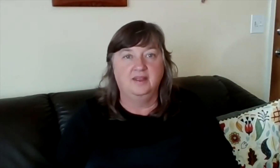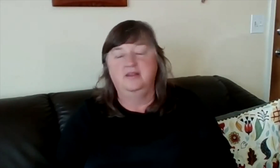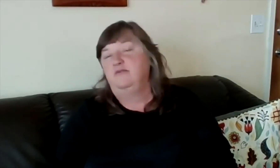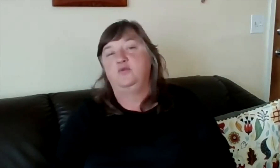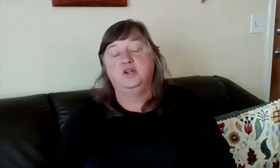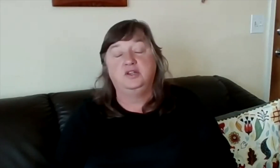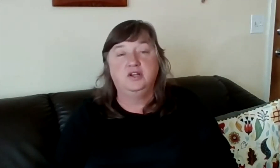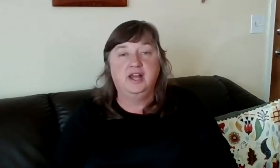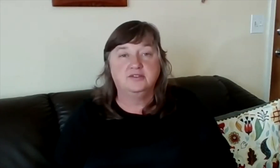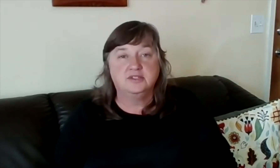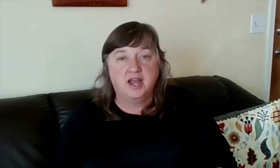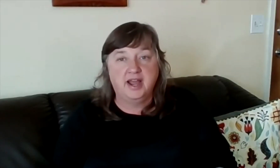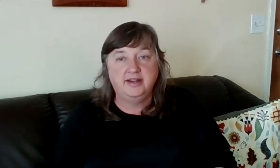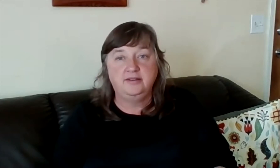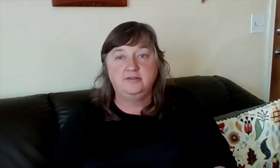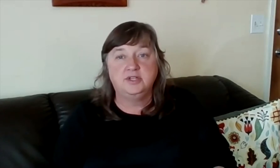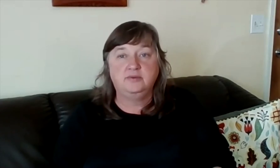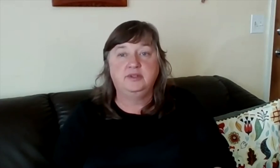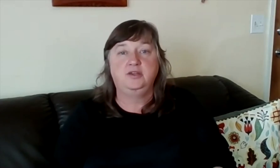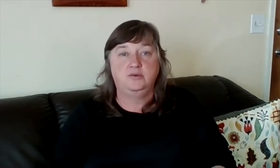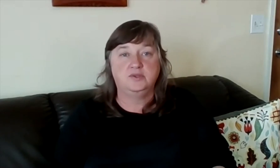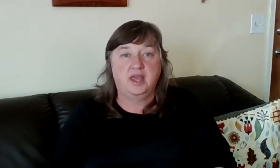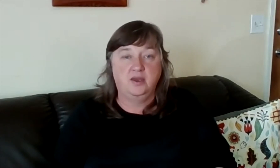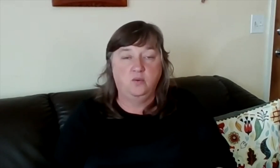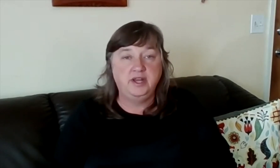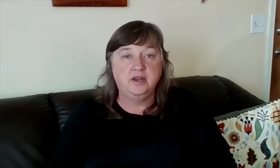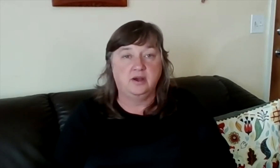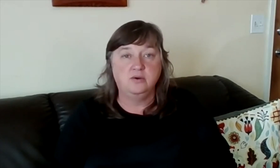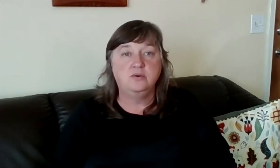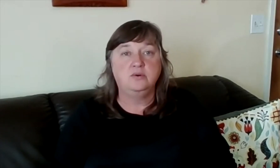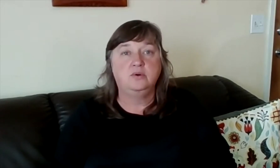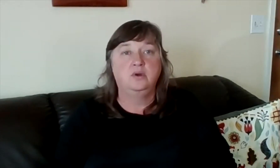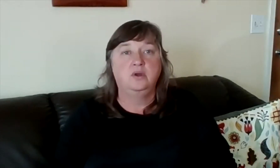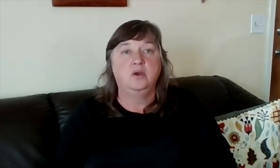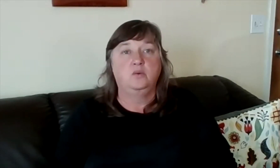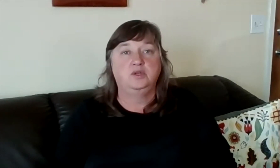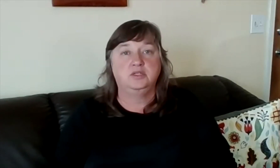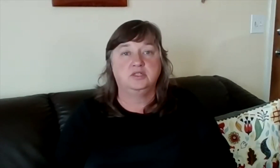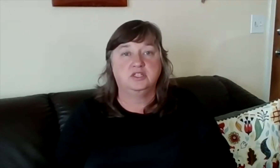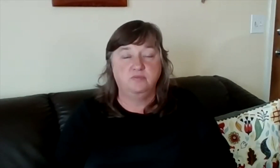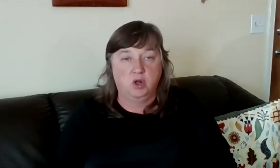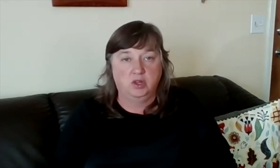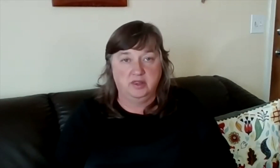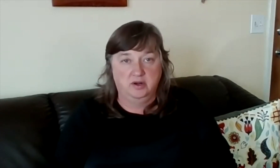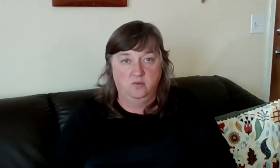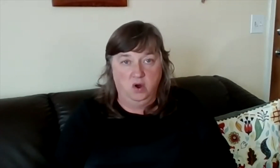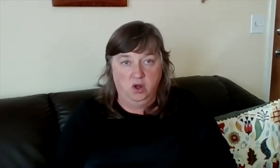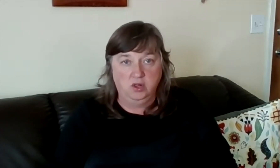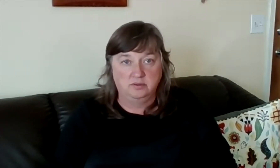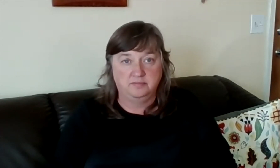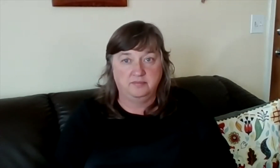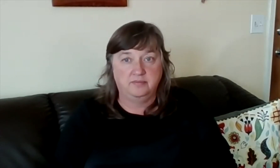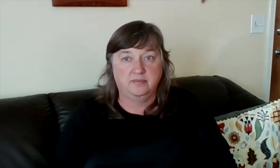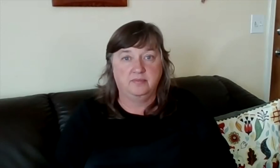If you want to look outside, you generally use a window, which is smaller than a wall.